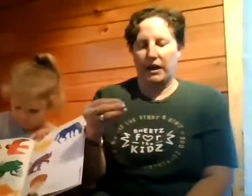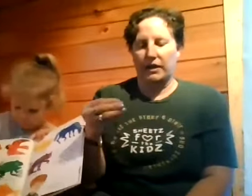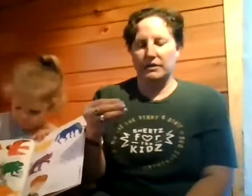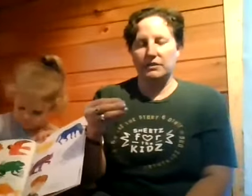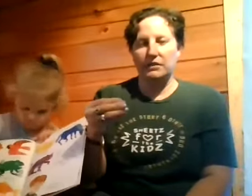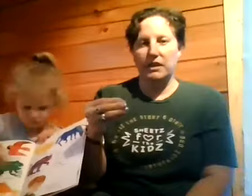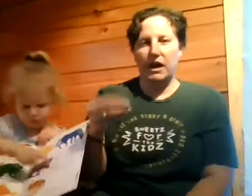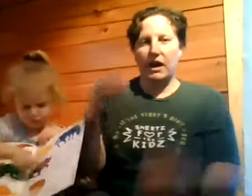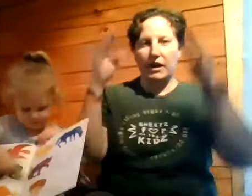and a